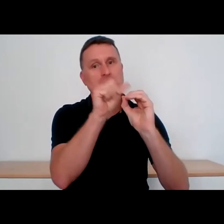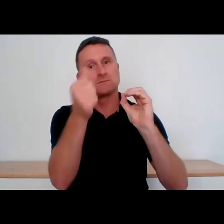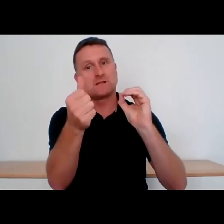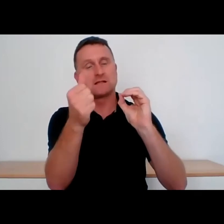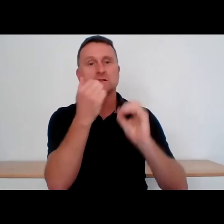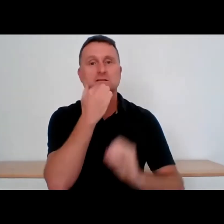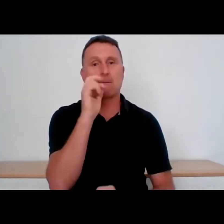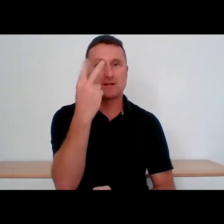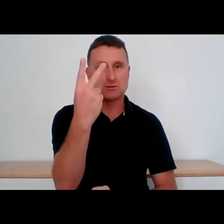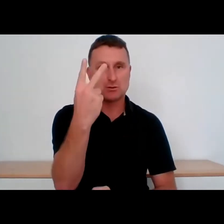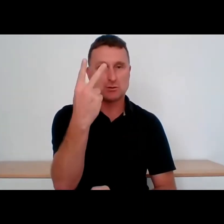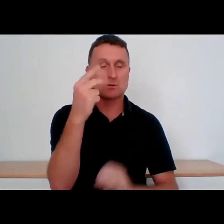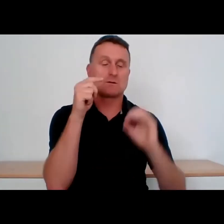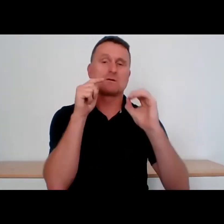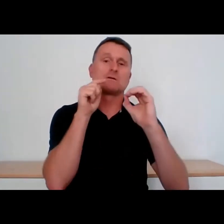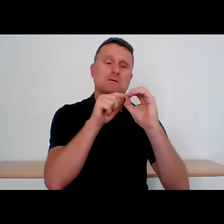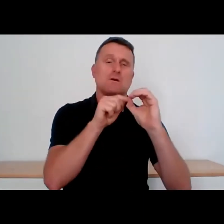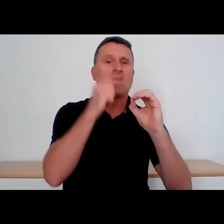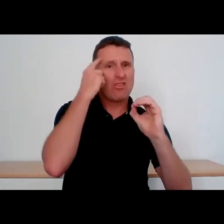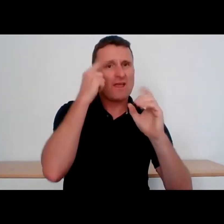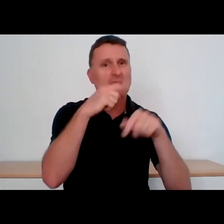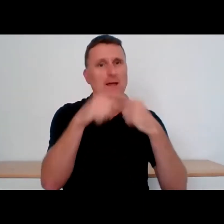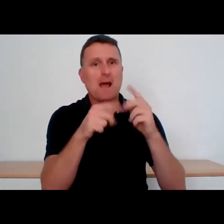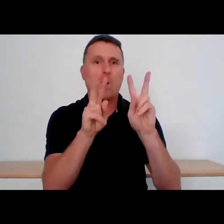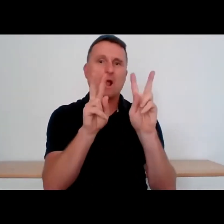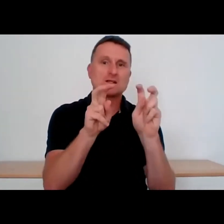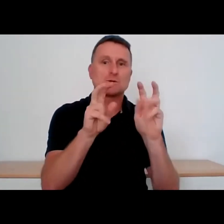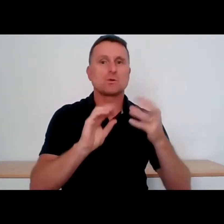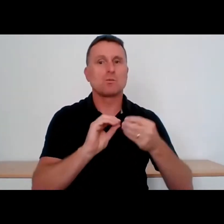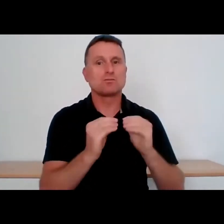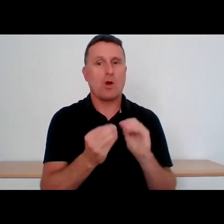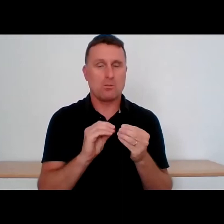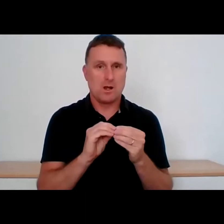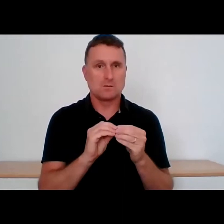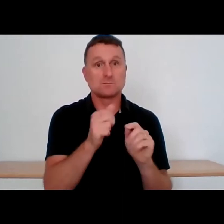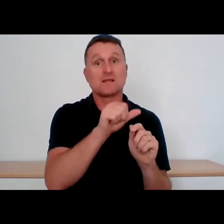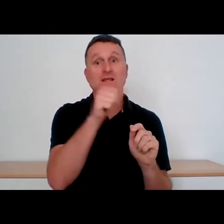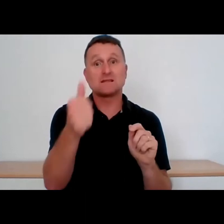problems. In stage 2, you're thinking about the